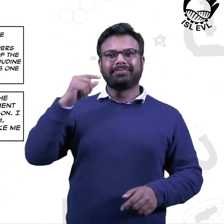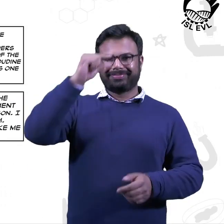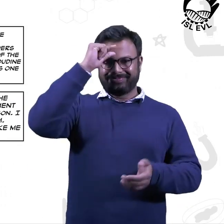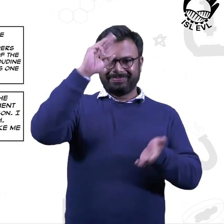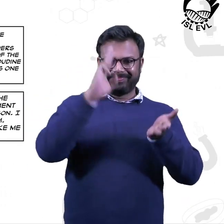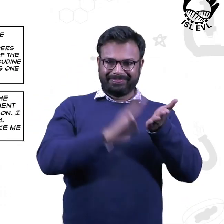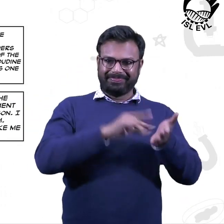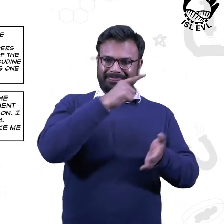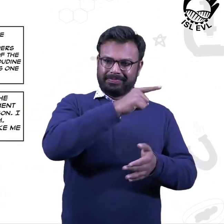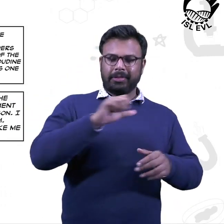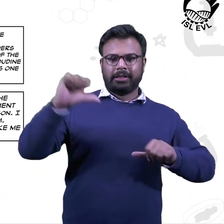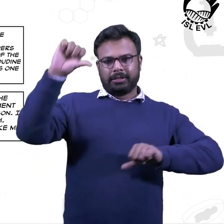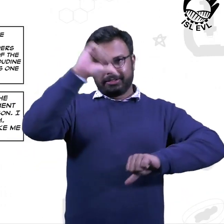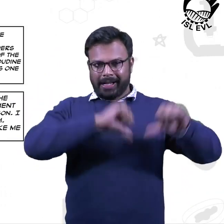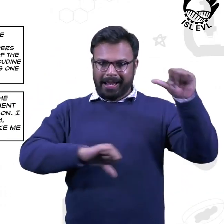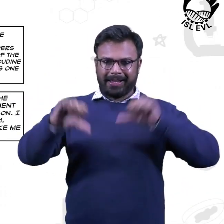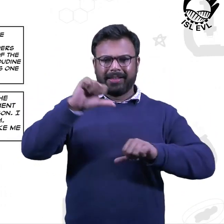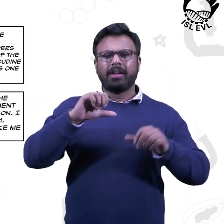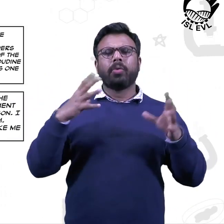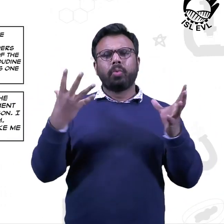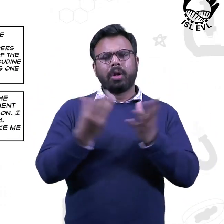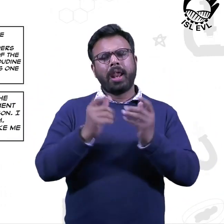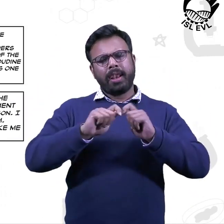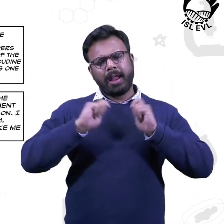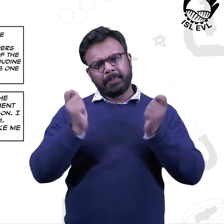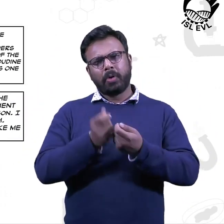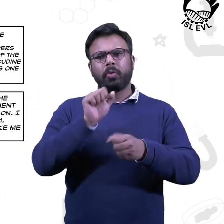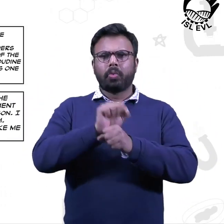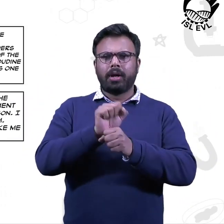Another scientist who was very encouraging was Dr. Mark Grodin.